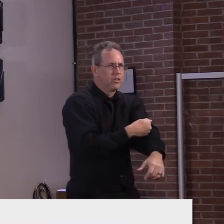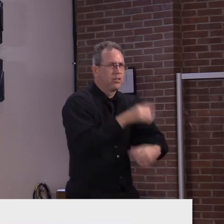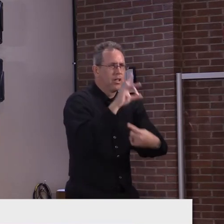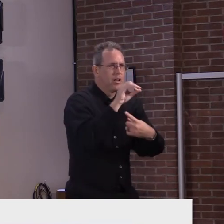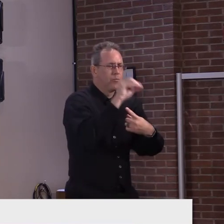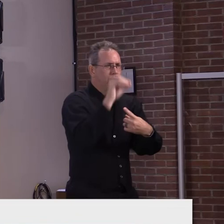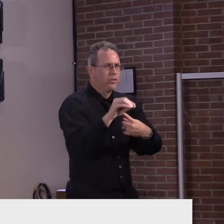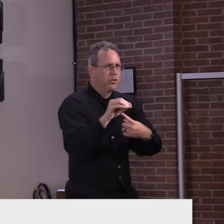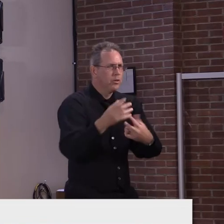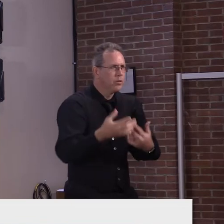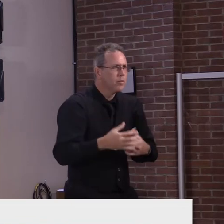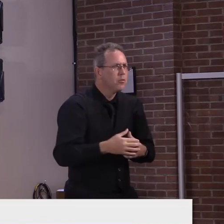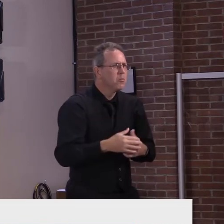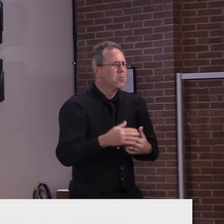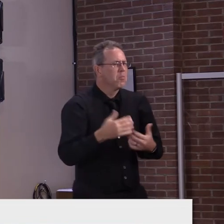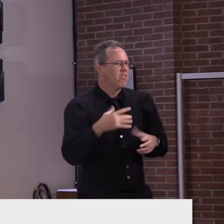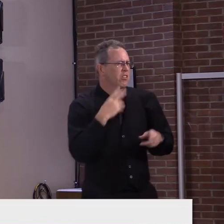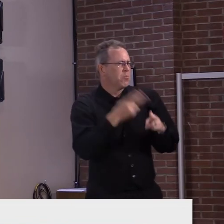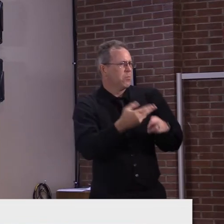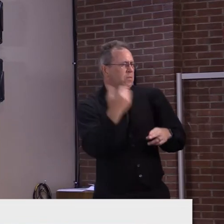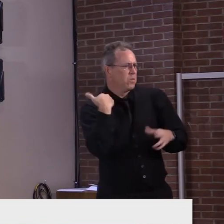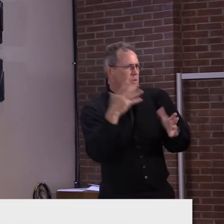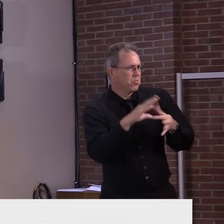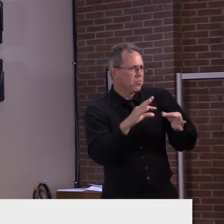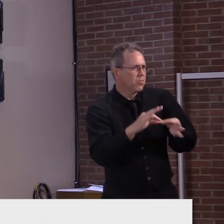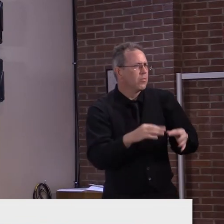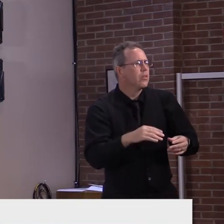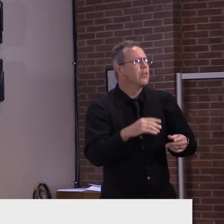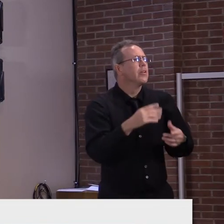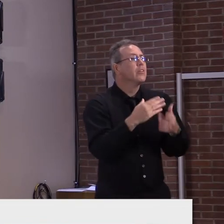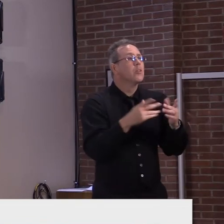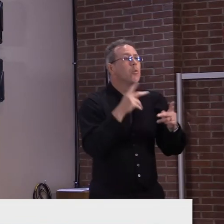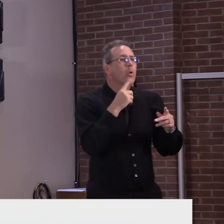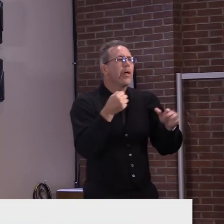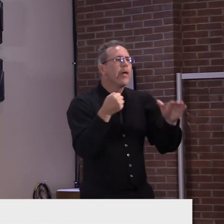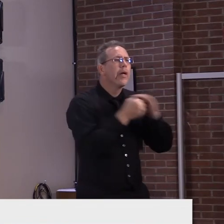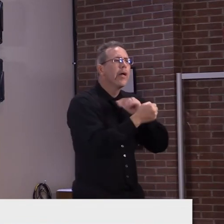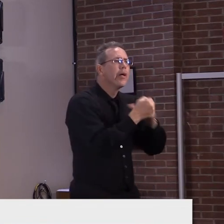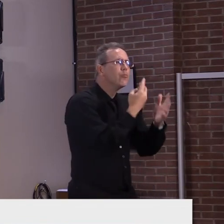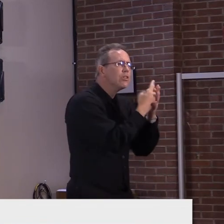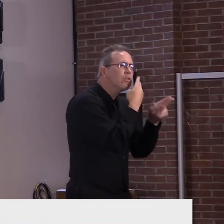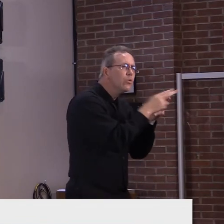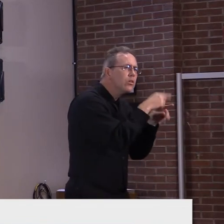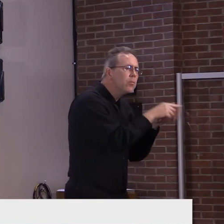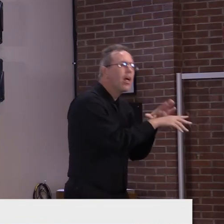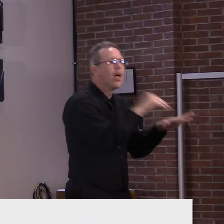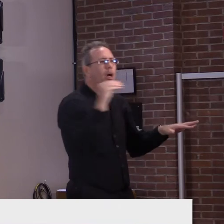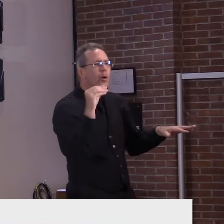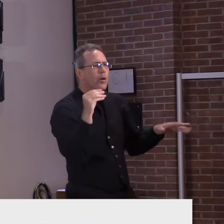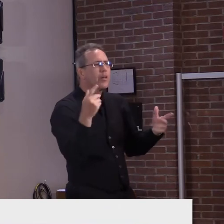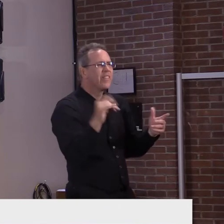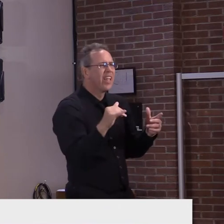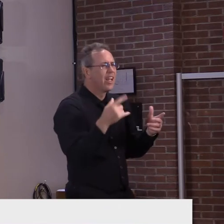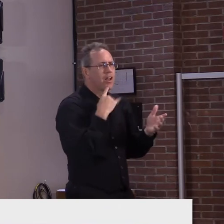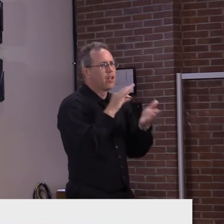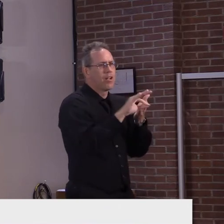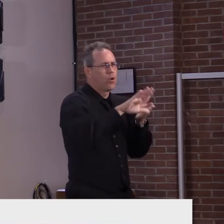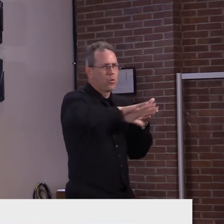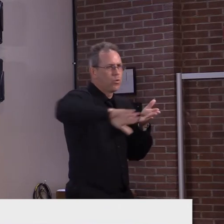have detainees that come in and out, and those are not included, but those that are in our facilities